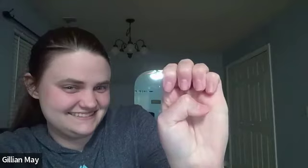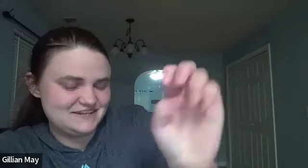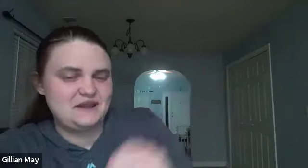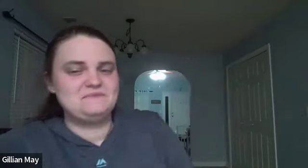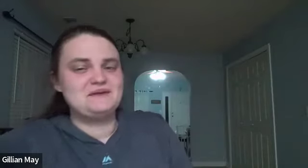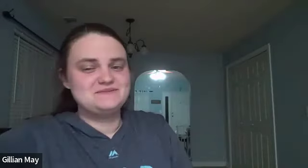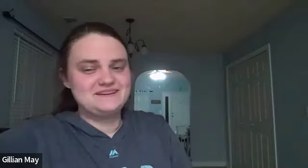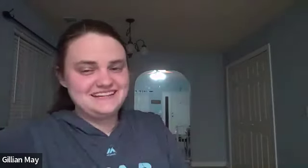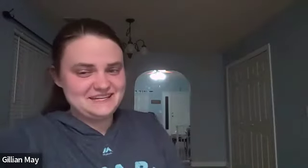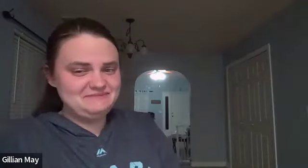Okay, I'm gonna spell it again.